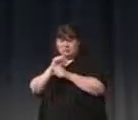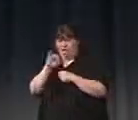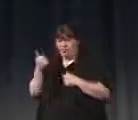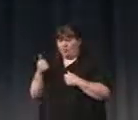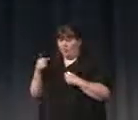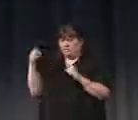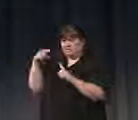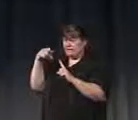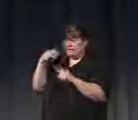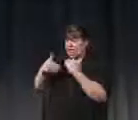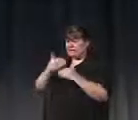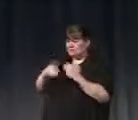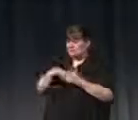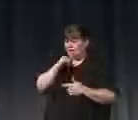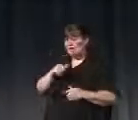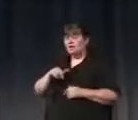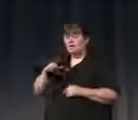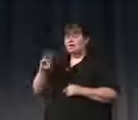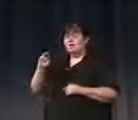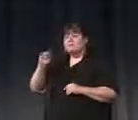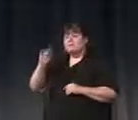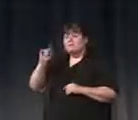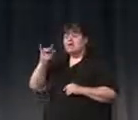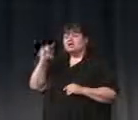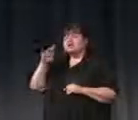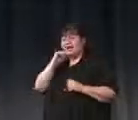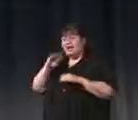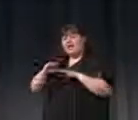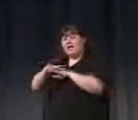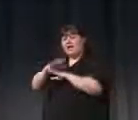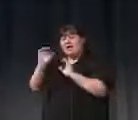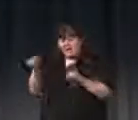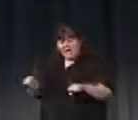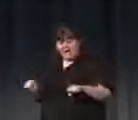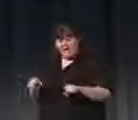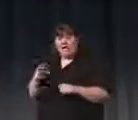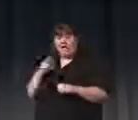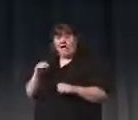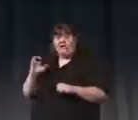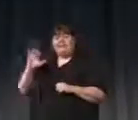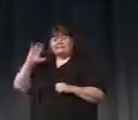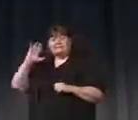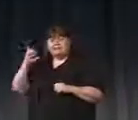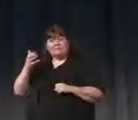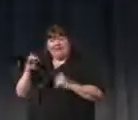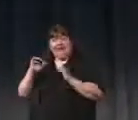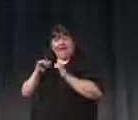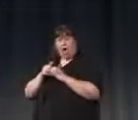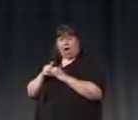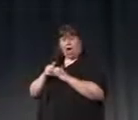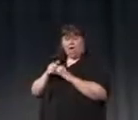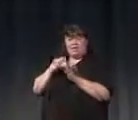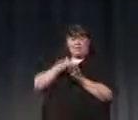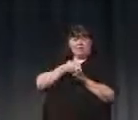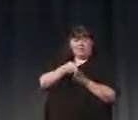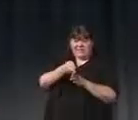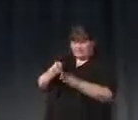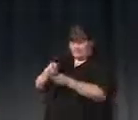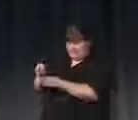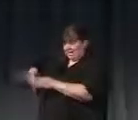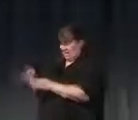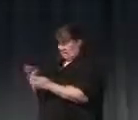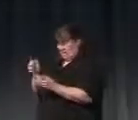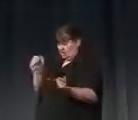but modulation can have rigid effects. And the seeming molding of disciplinary modulation, in other